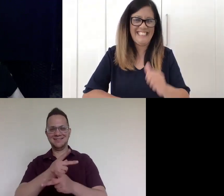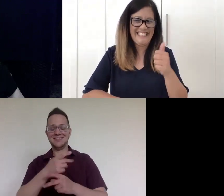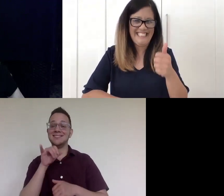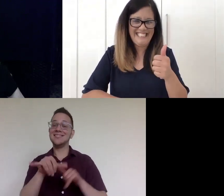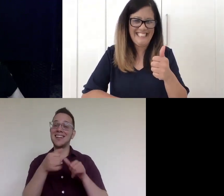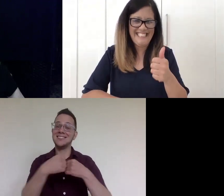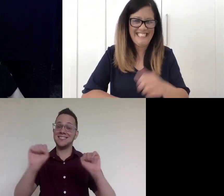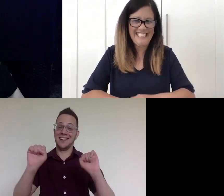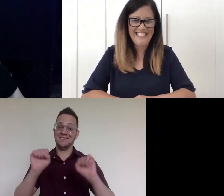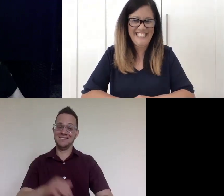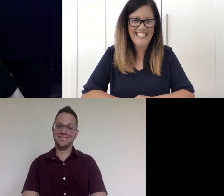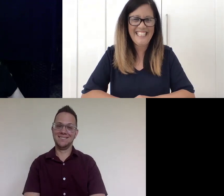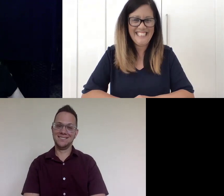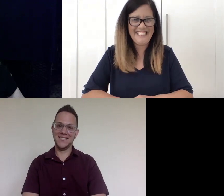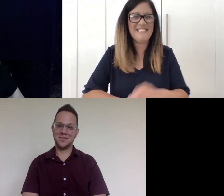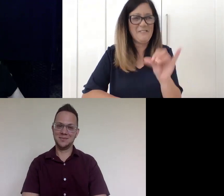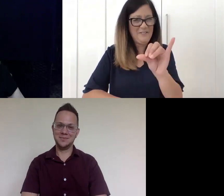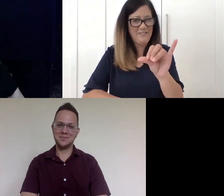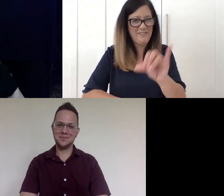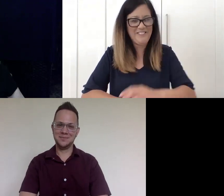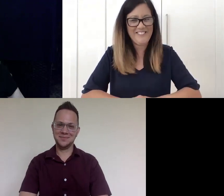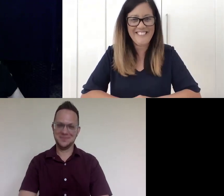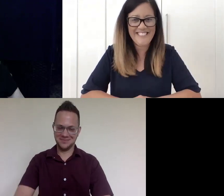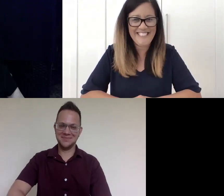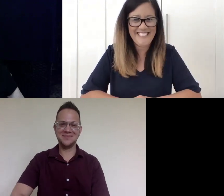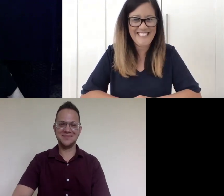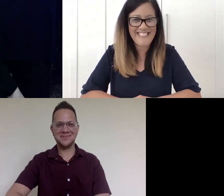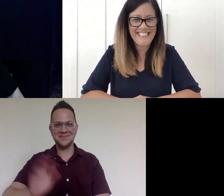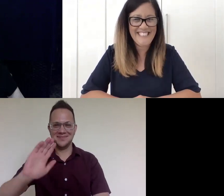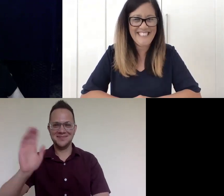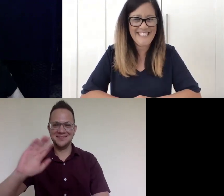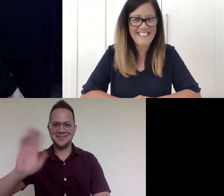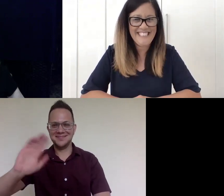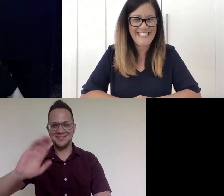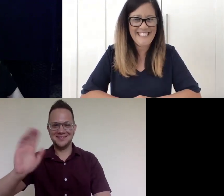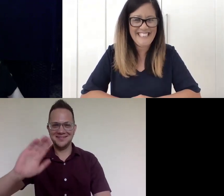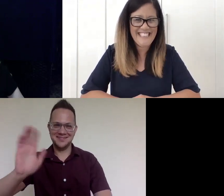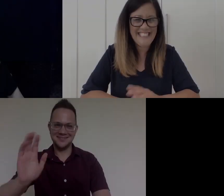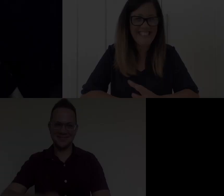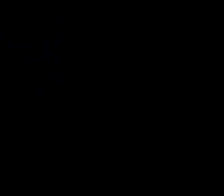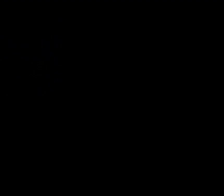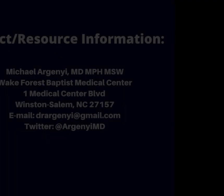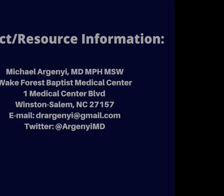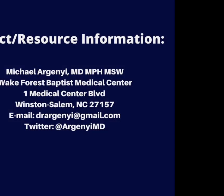Thank you, Christine. Take care and stay safe. You too.